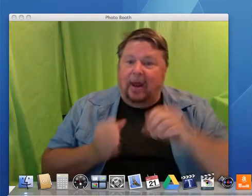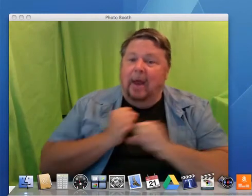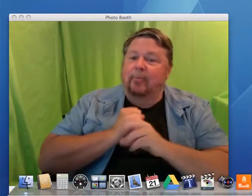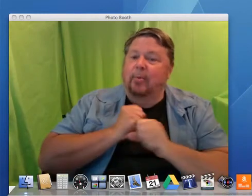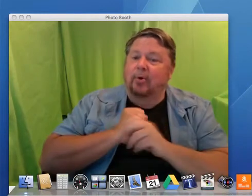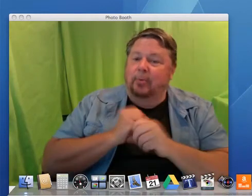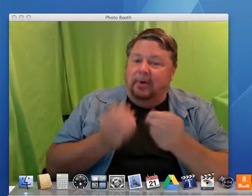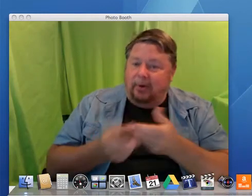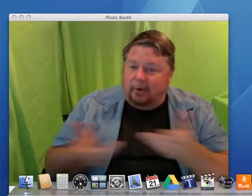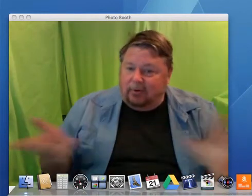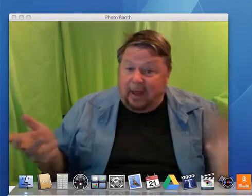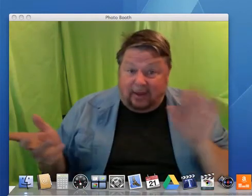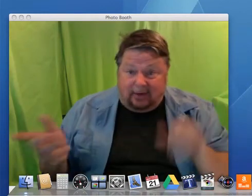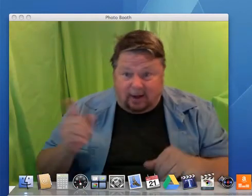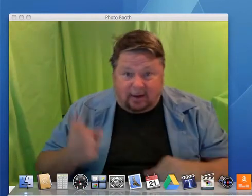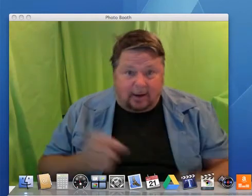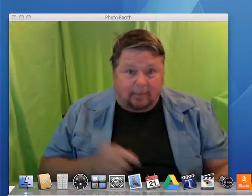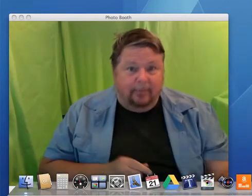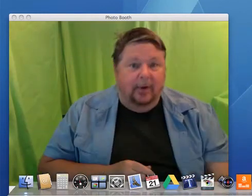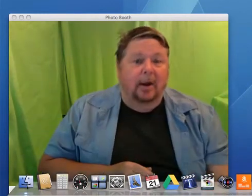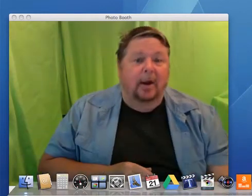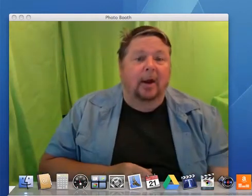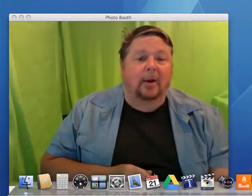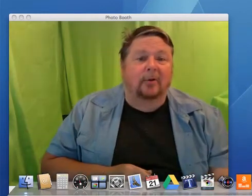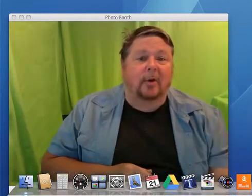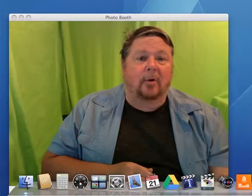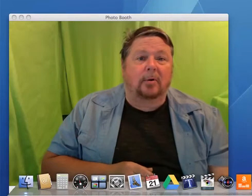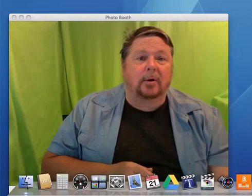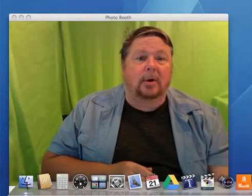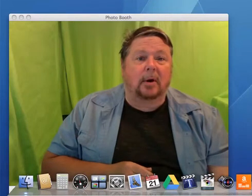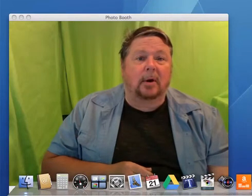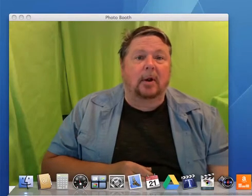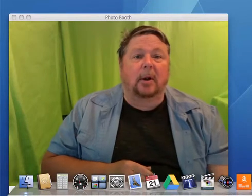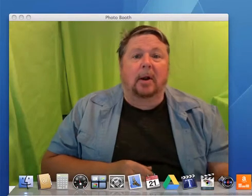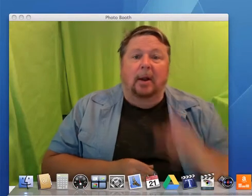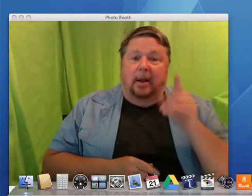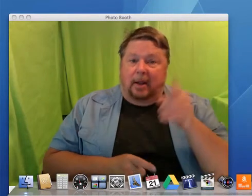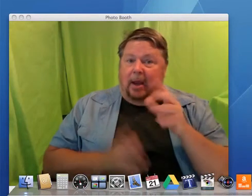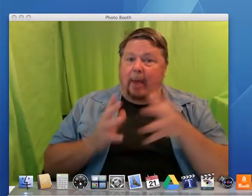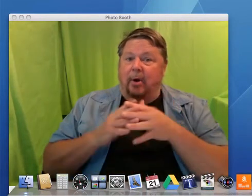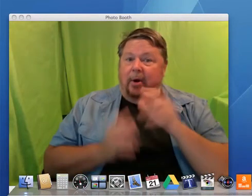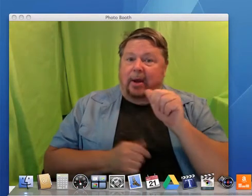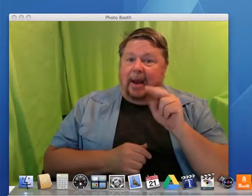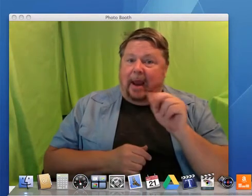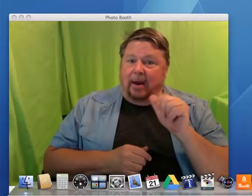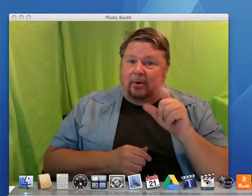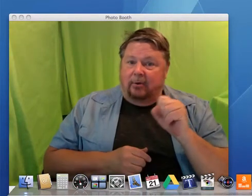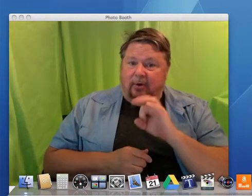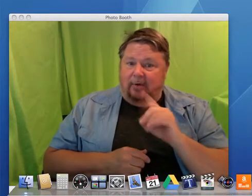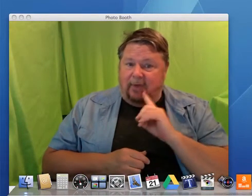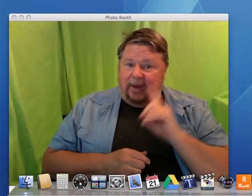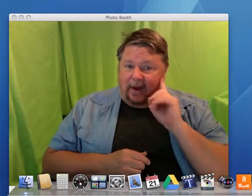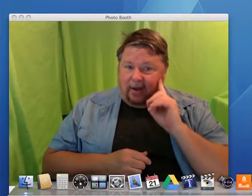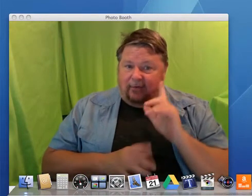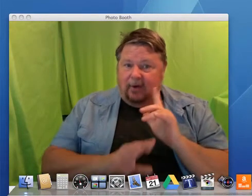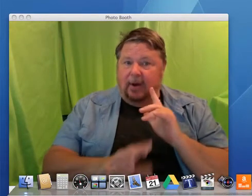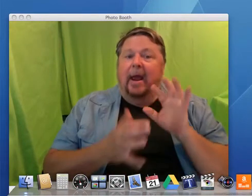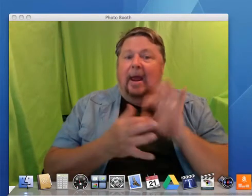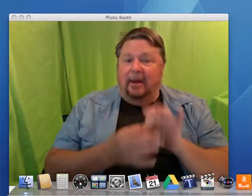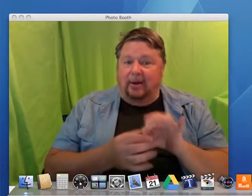philosophy, promotional materials, things like that. And so the American Annals of the